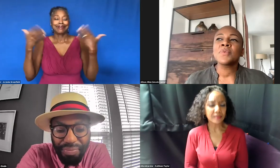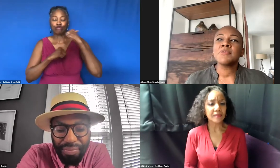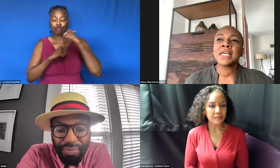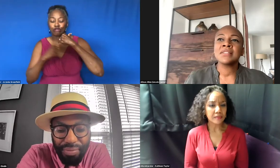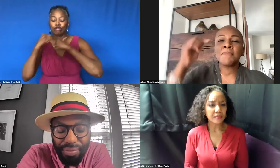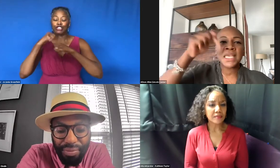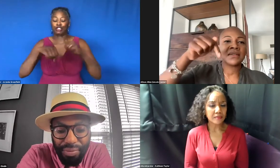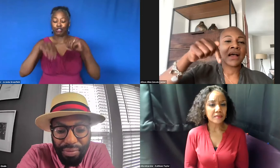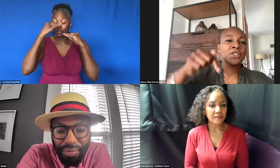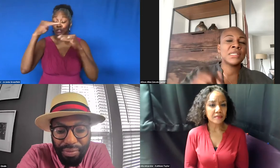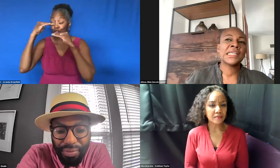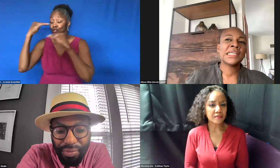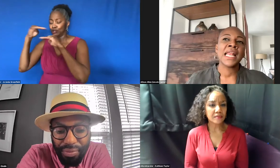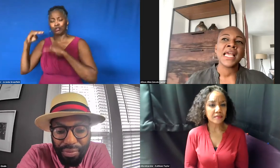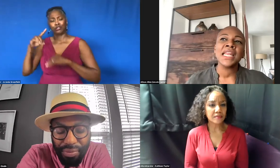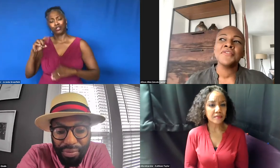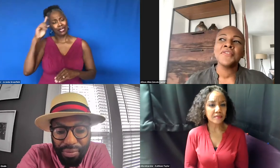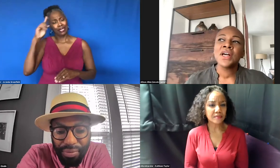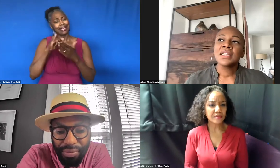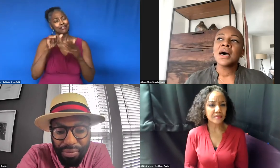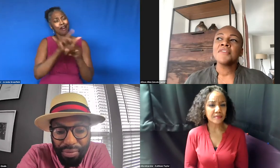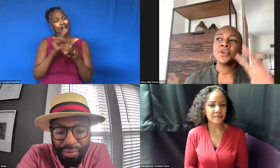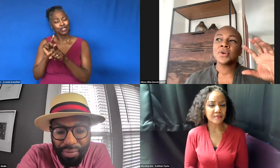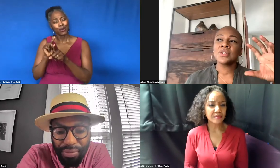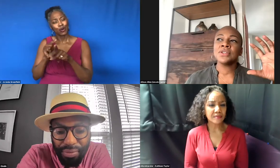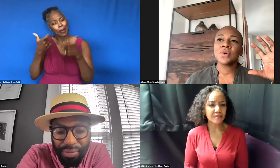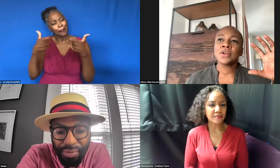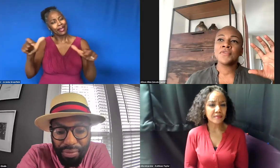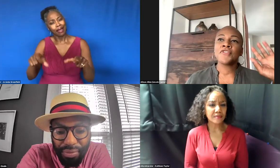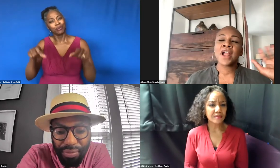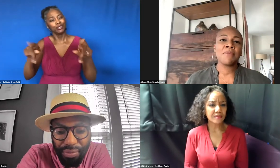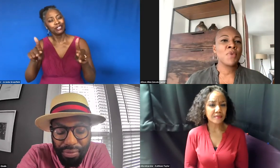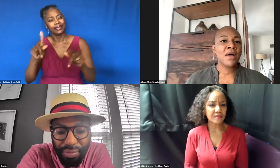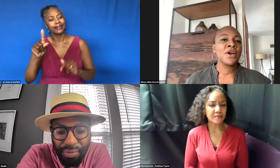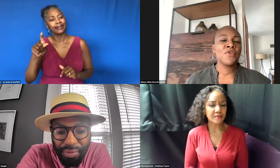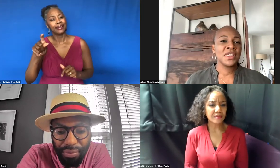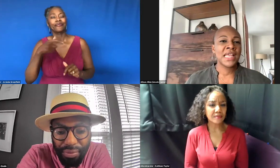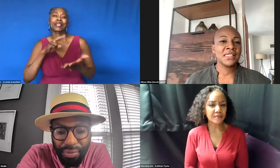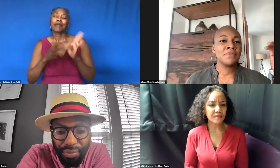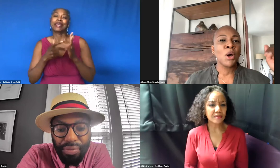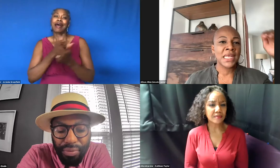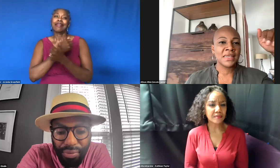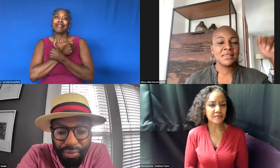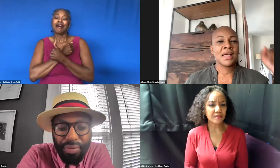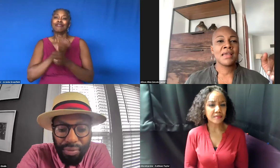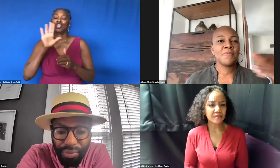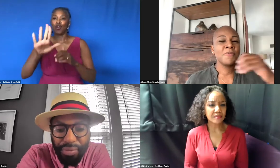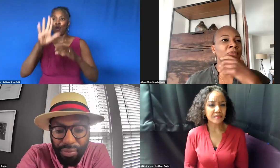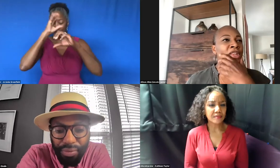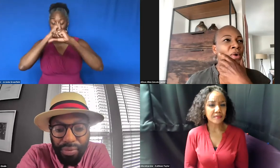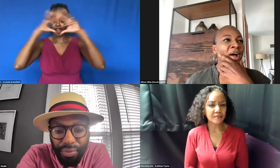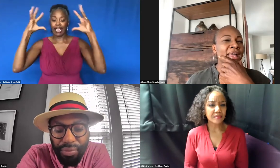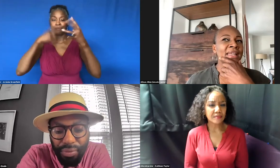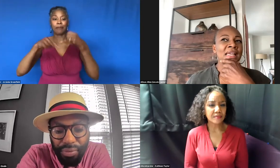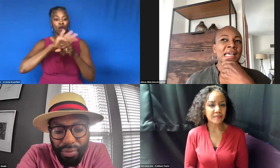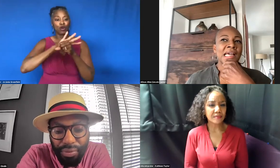think in some respects the biggest opportunity, and I kind of love your frame around COVID and its moment and its time.